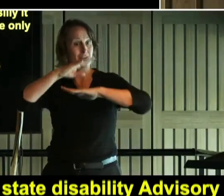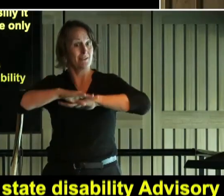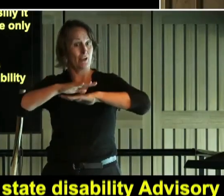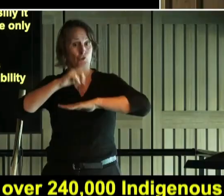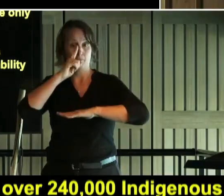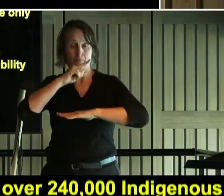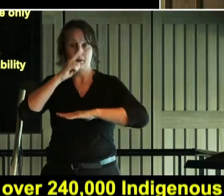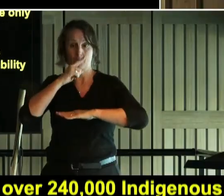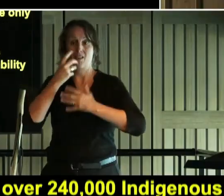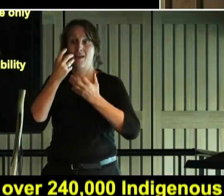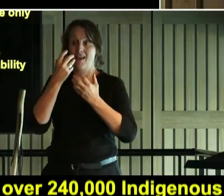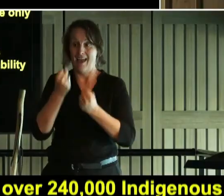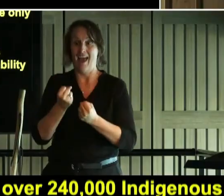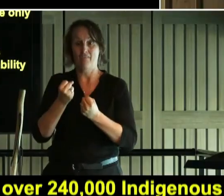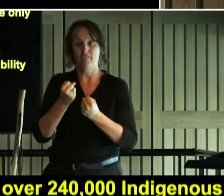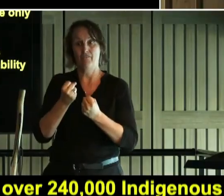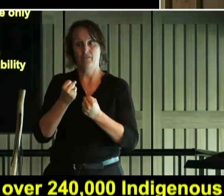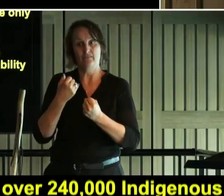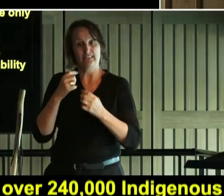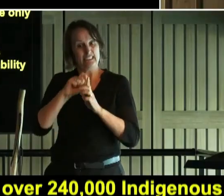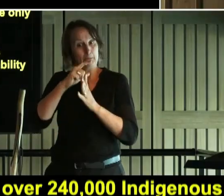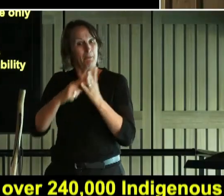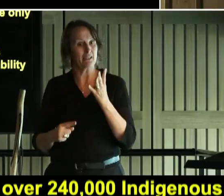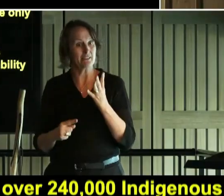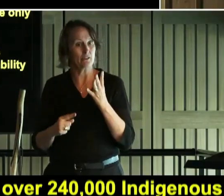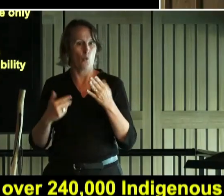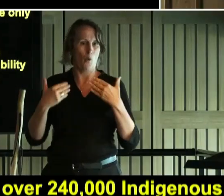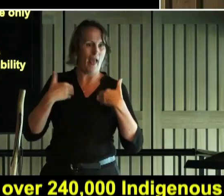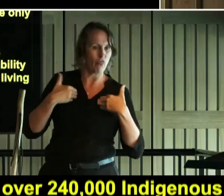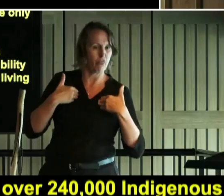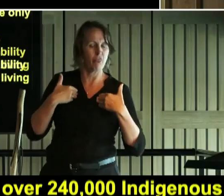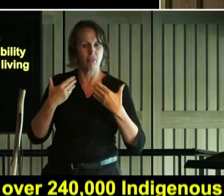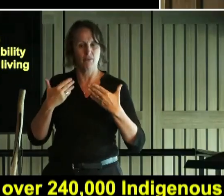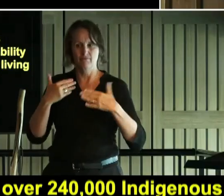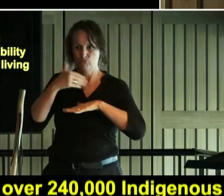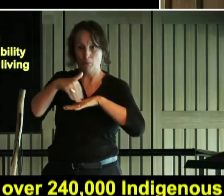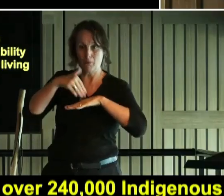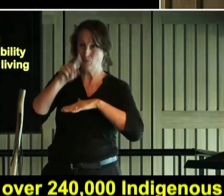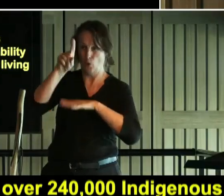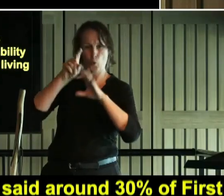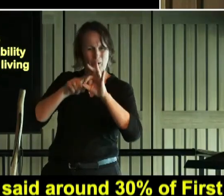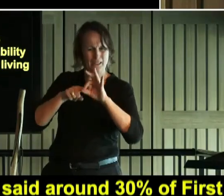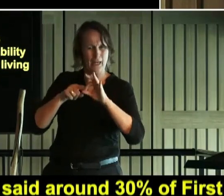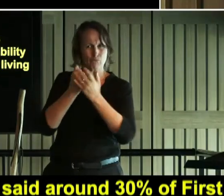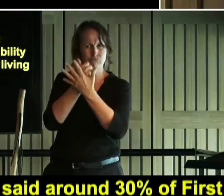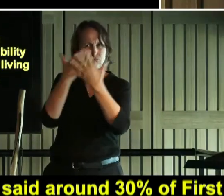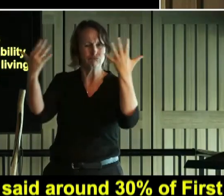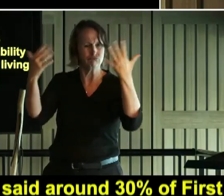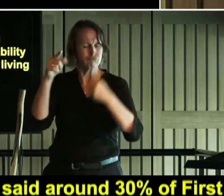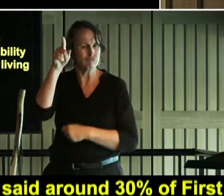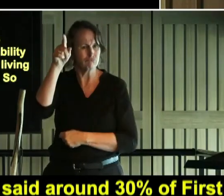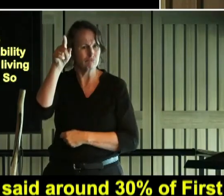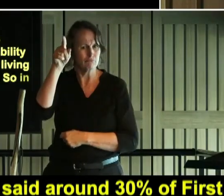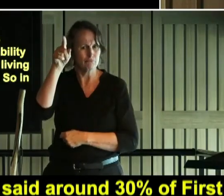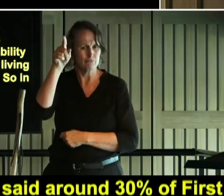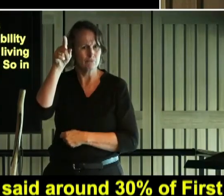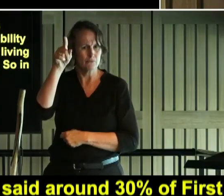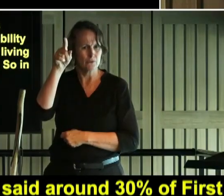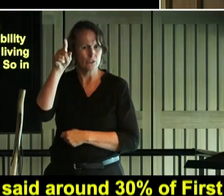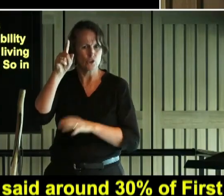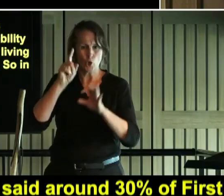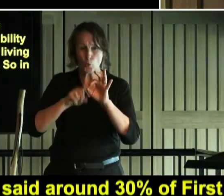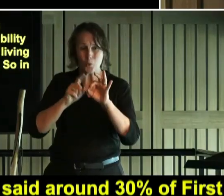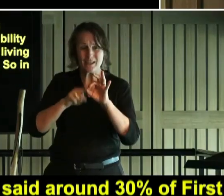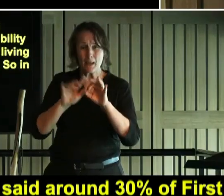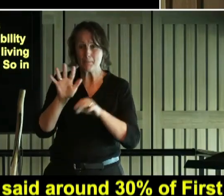people are living with long-term disability or health concerns. So in Queensland, that equates to possibility